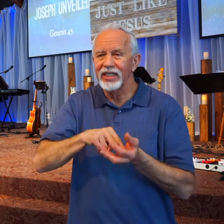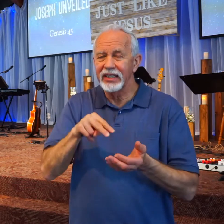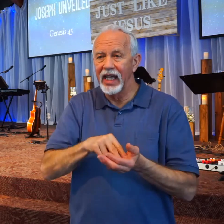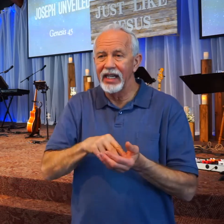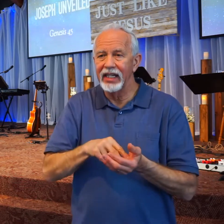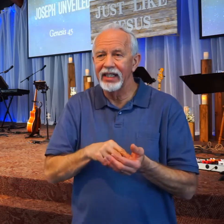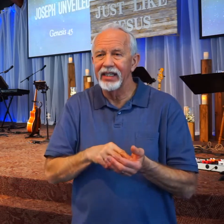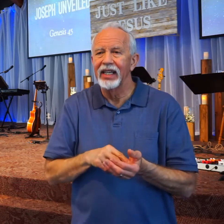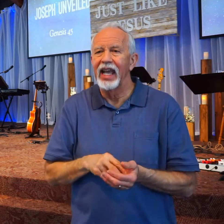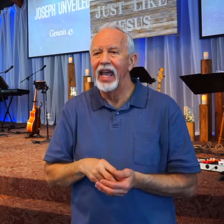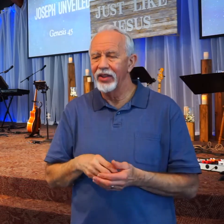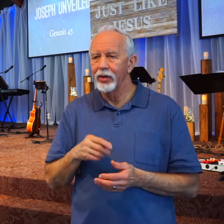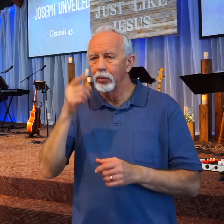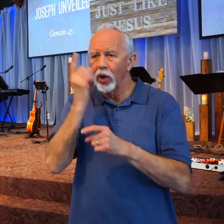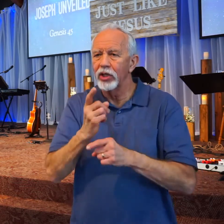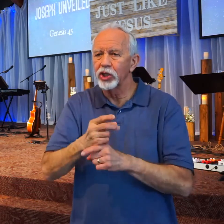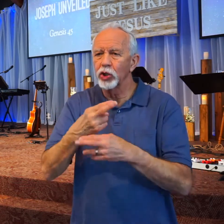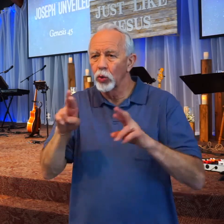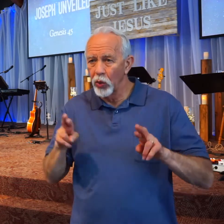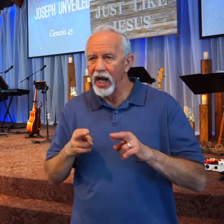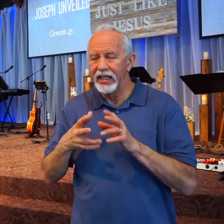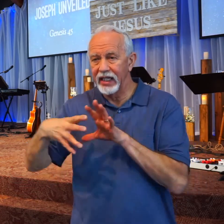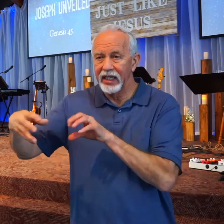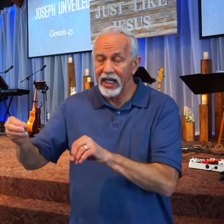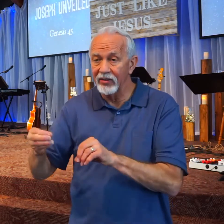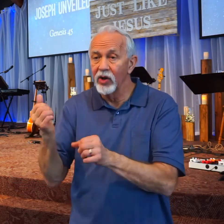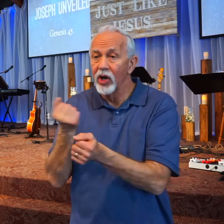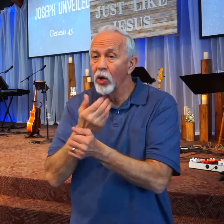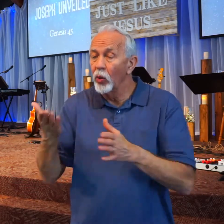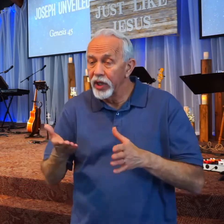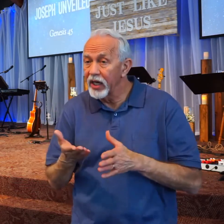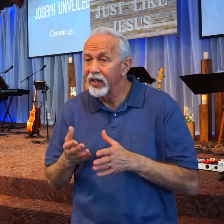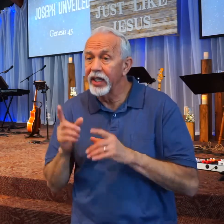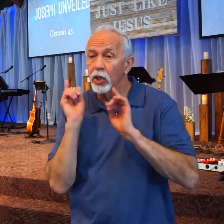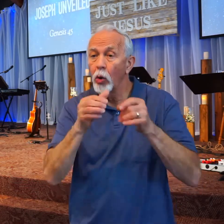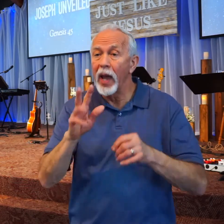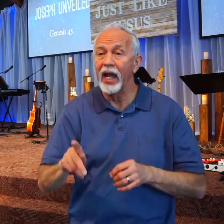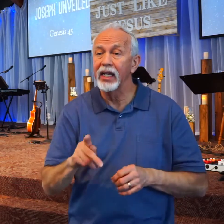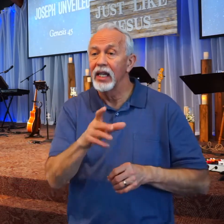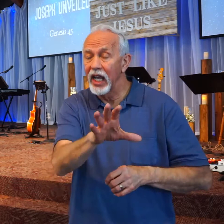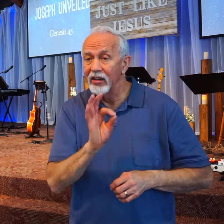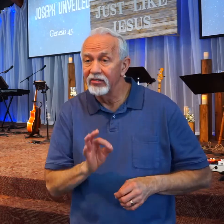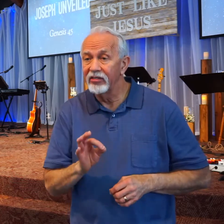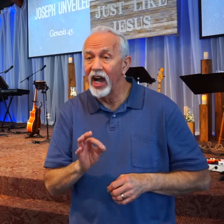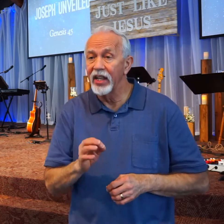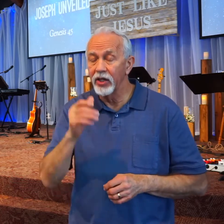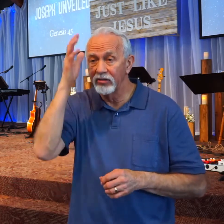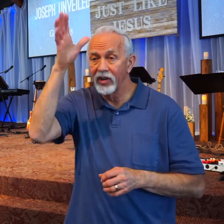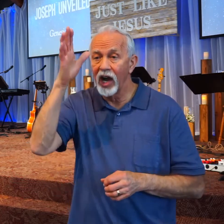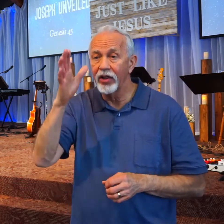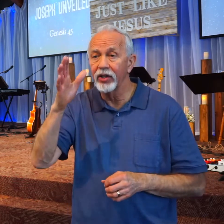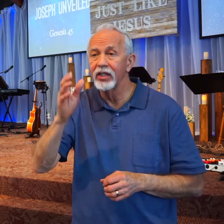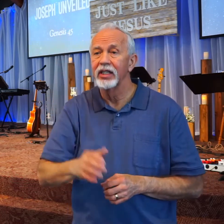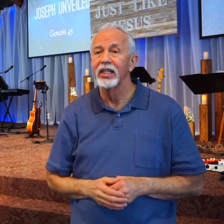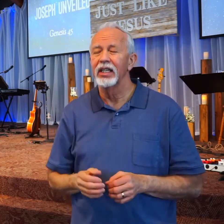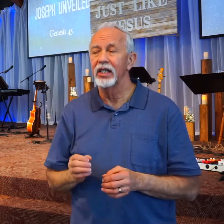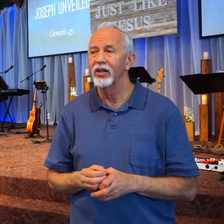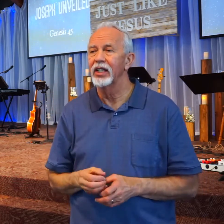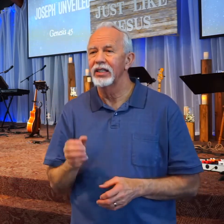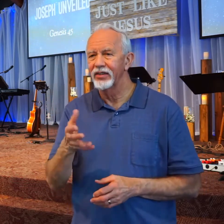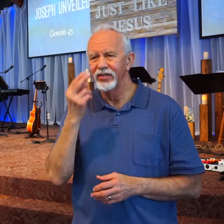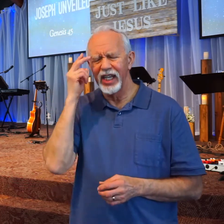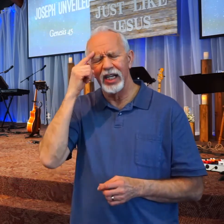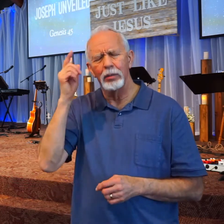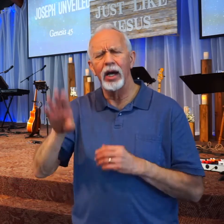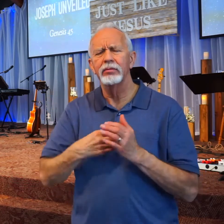His brothers are getting ready to leave with all those provisions provided by Pharaoh. And so he's getting ready to tell them bye. Picture your parents, or